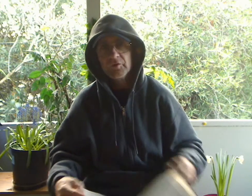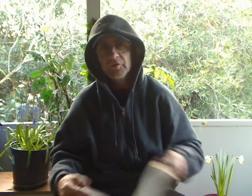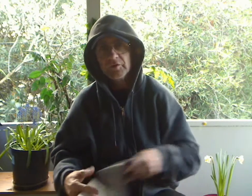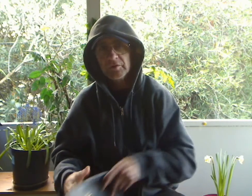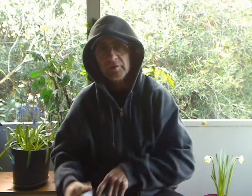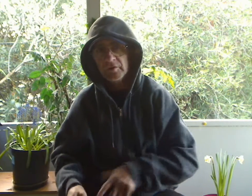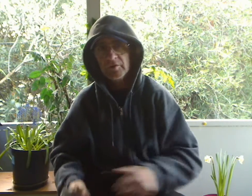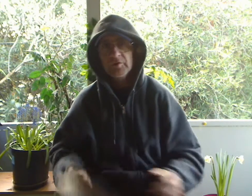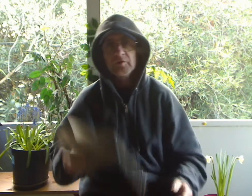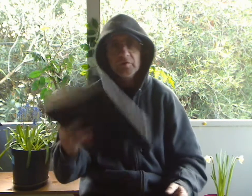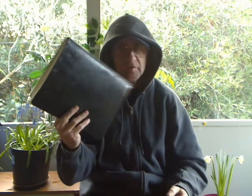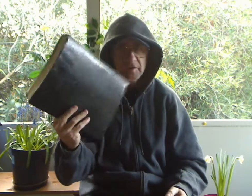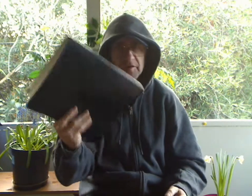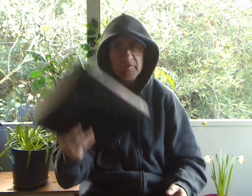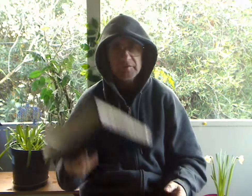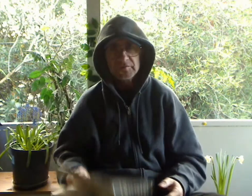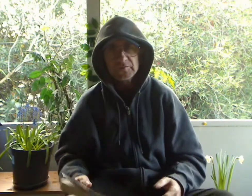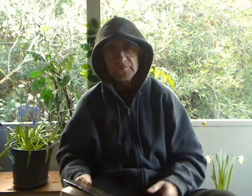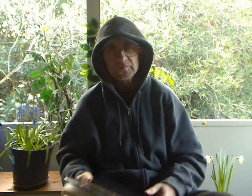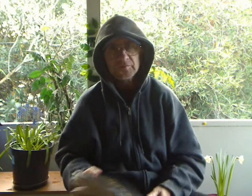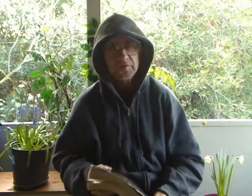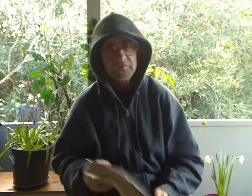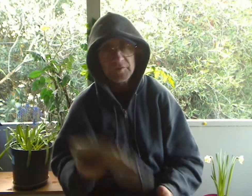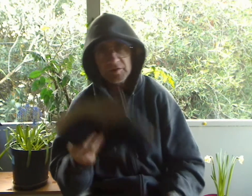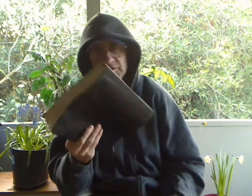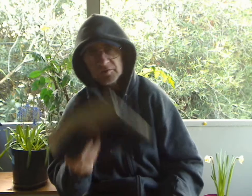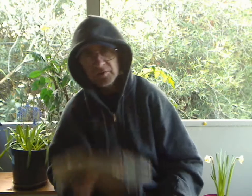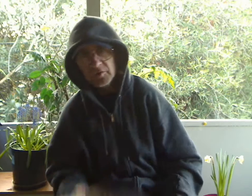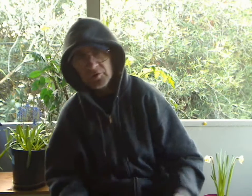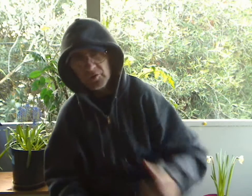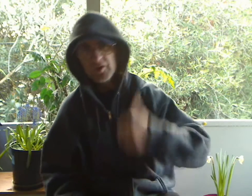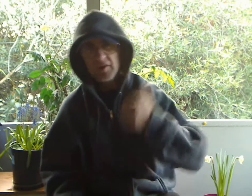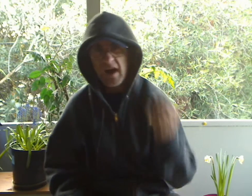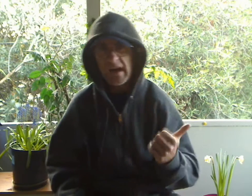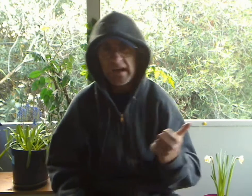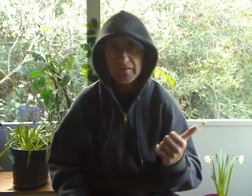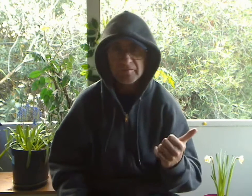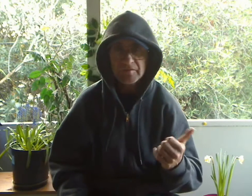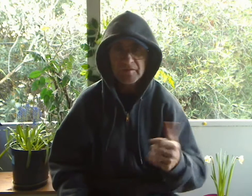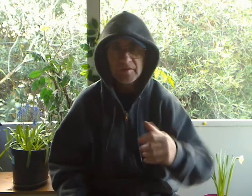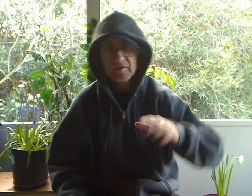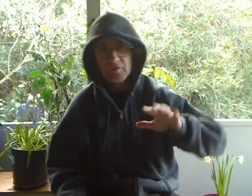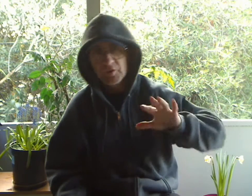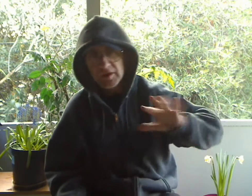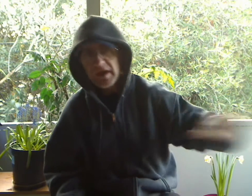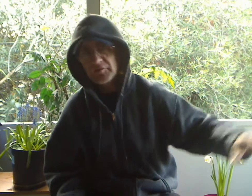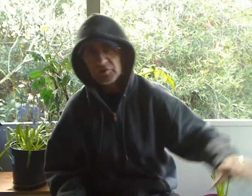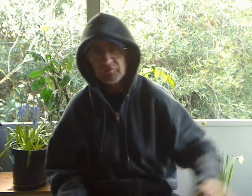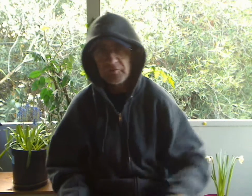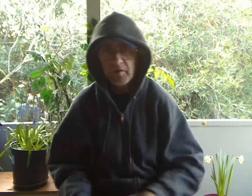gonna live it. Because if you didn't, you're gonna die it. And He's gonna cast you far